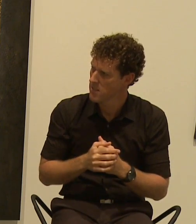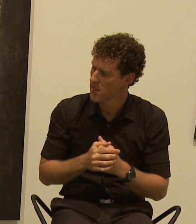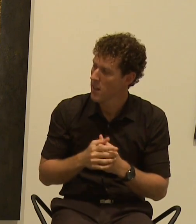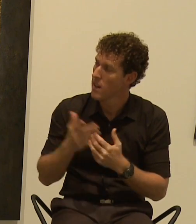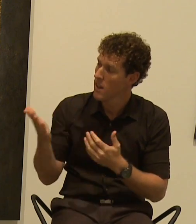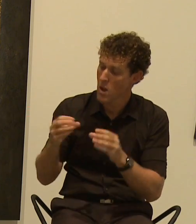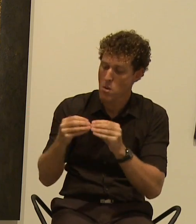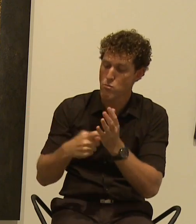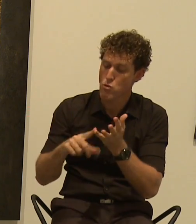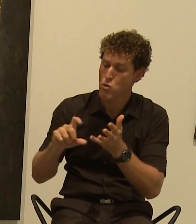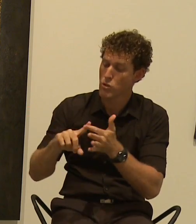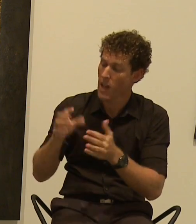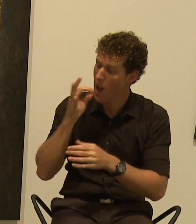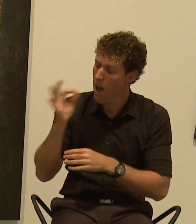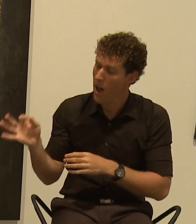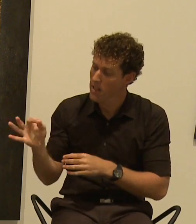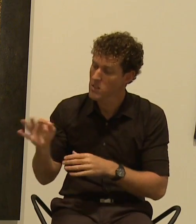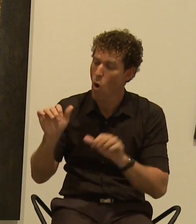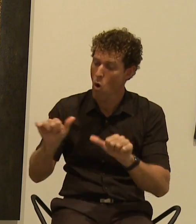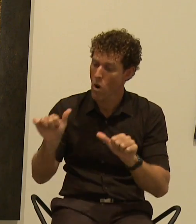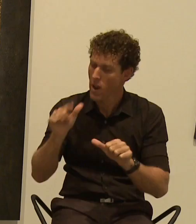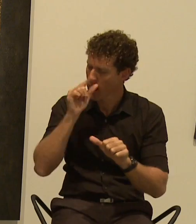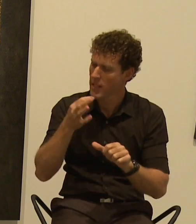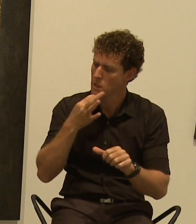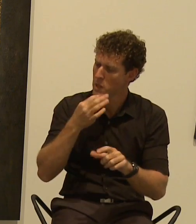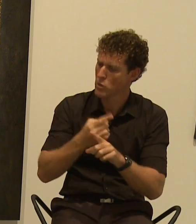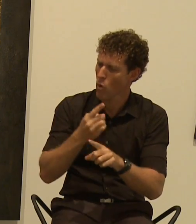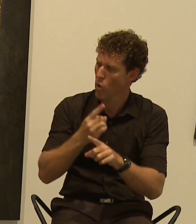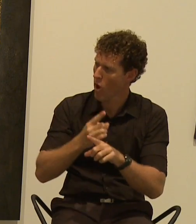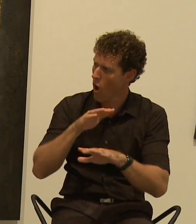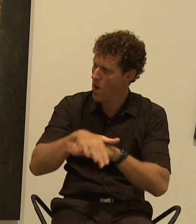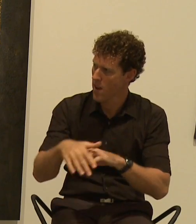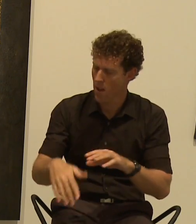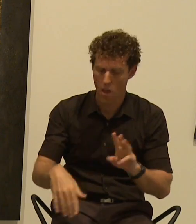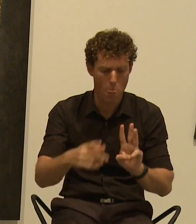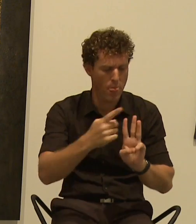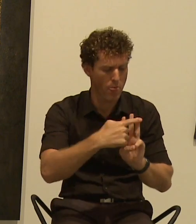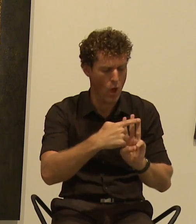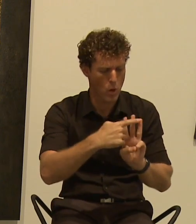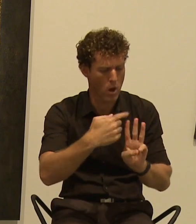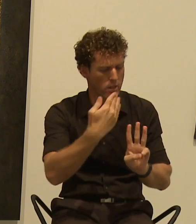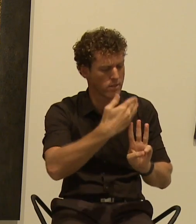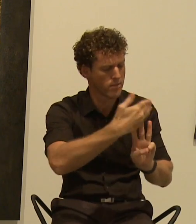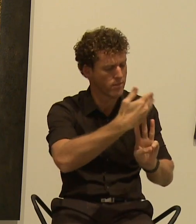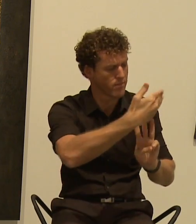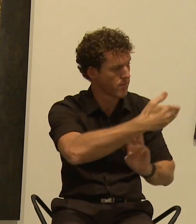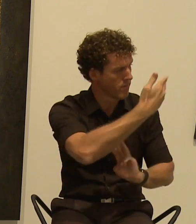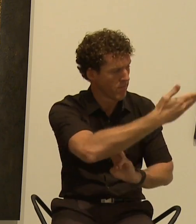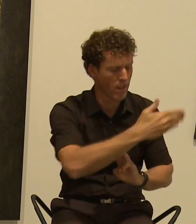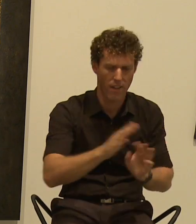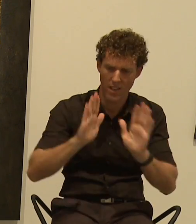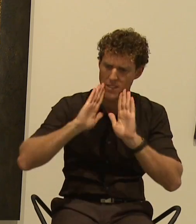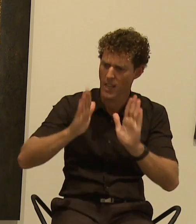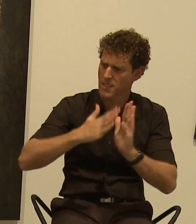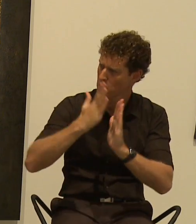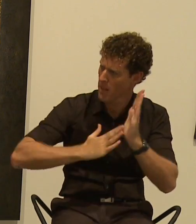And if we can talk a little bit about the painting of Grace Jones, because it's such a fantastic painting